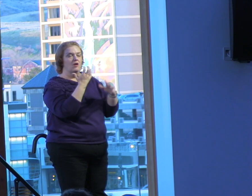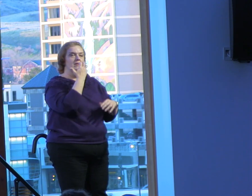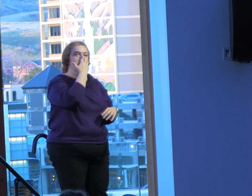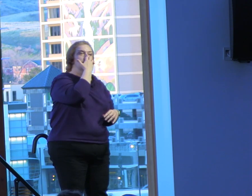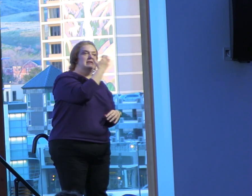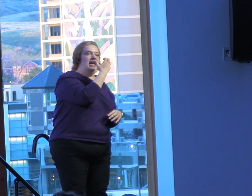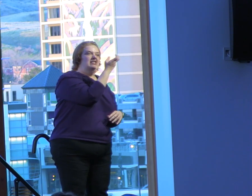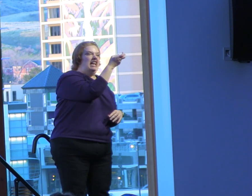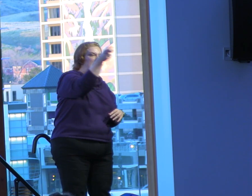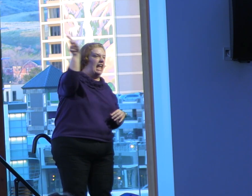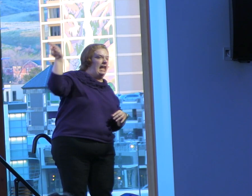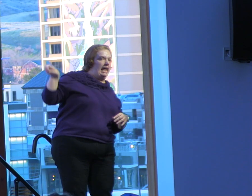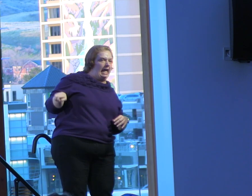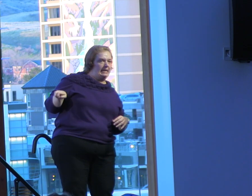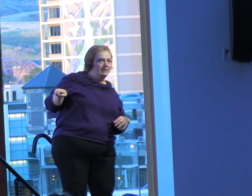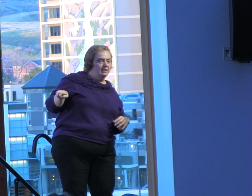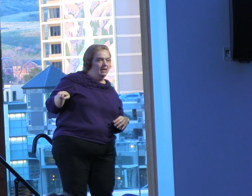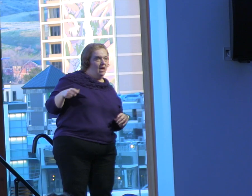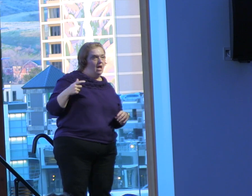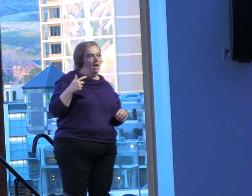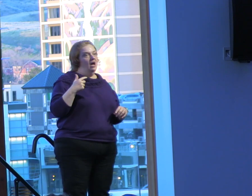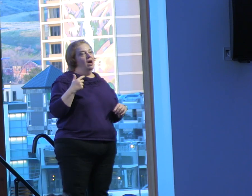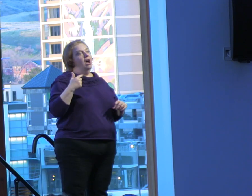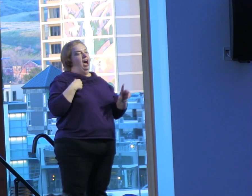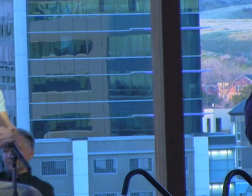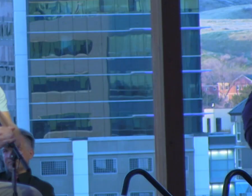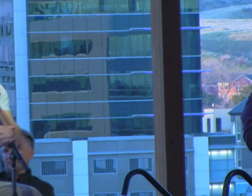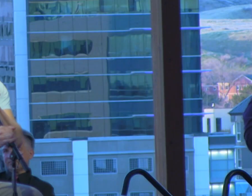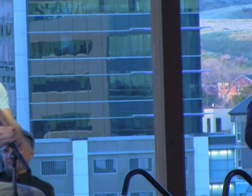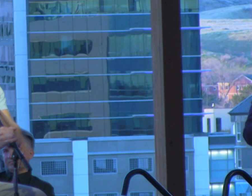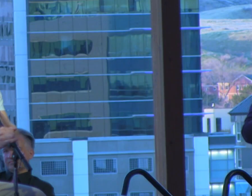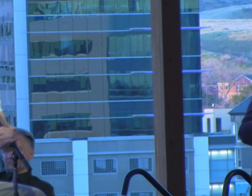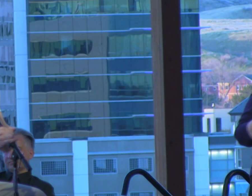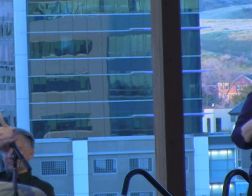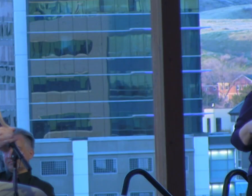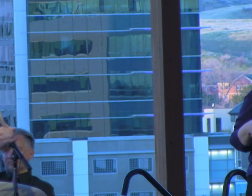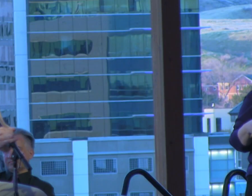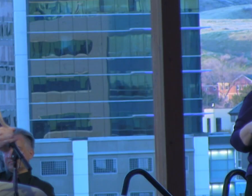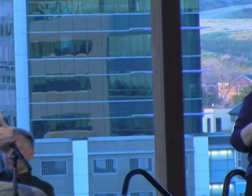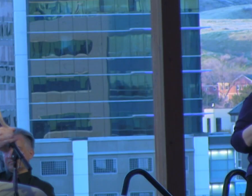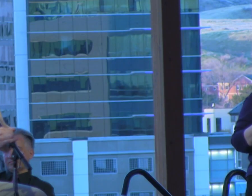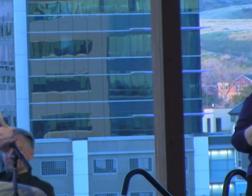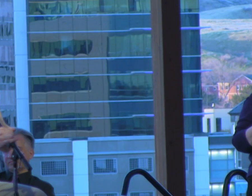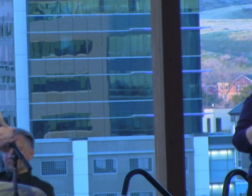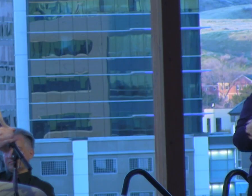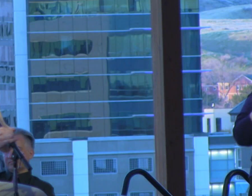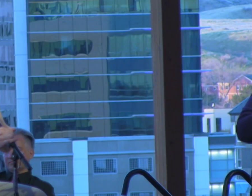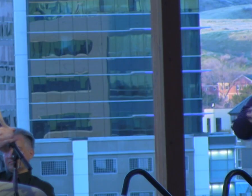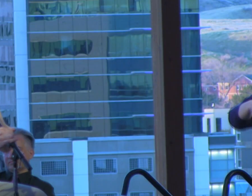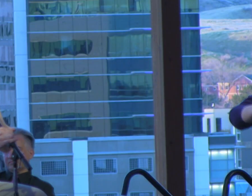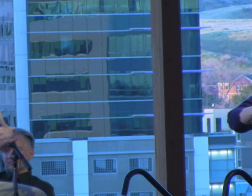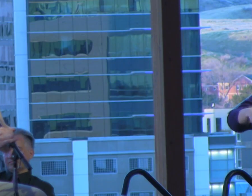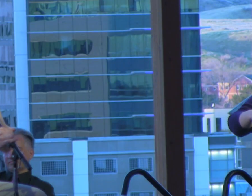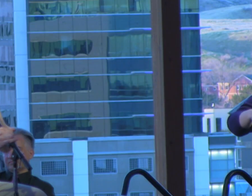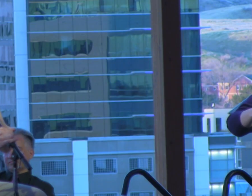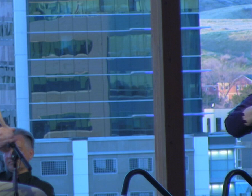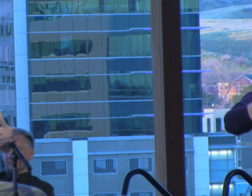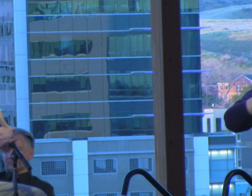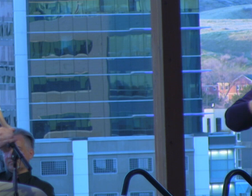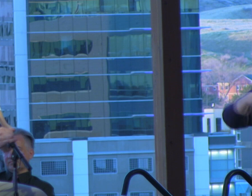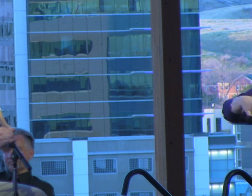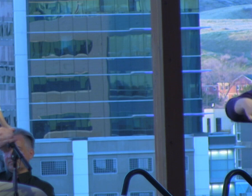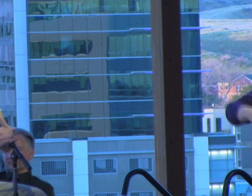to me, "Get in." I make my way to the passenger side, and as soon as I get in, I try to close the door, and before the door's even